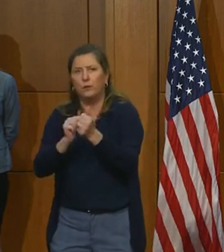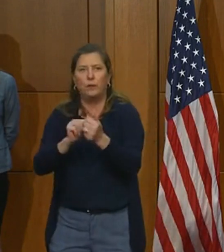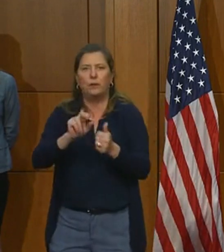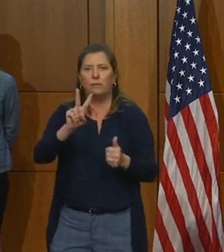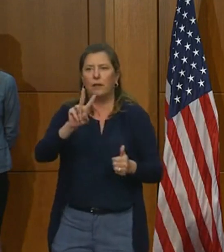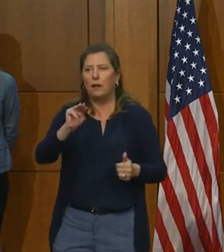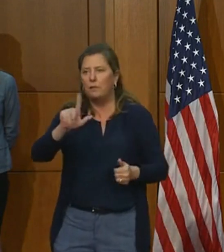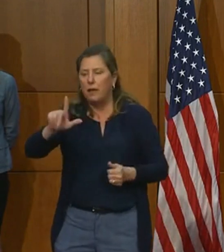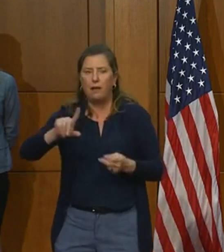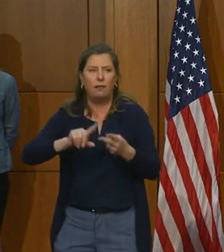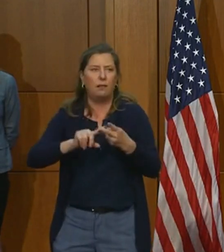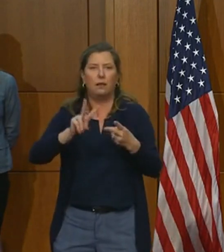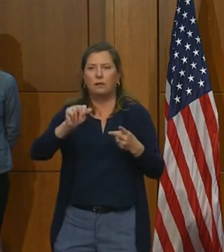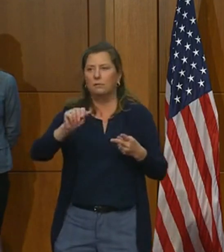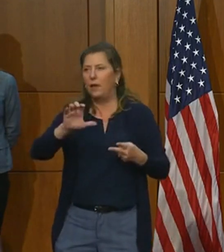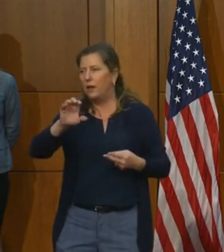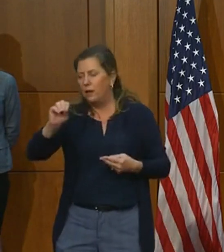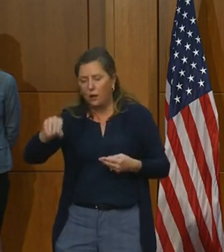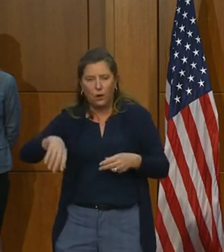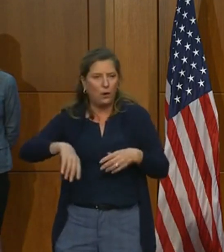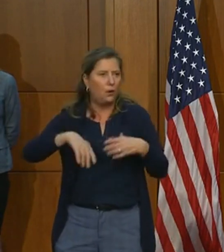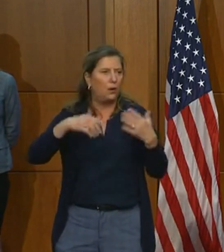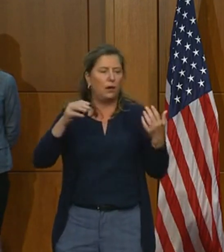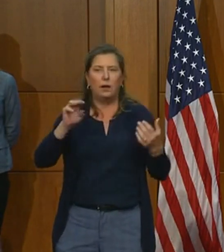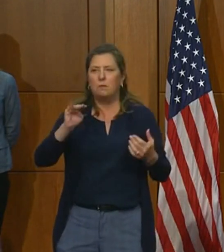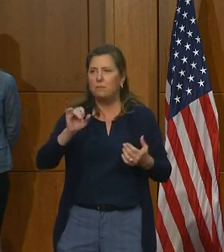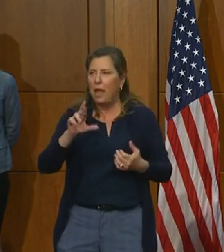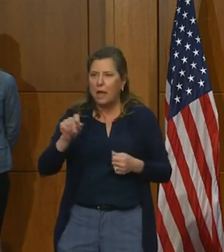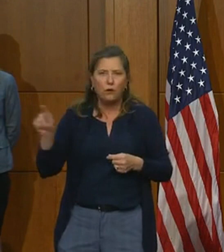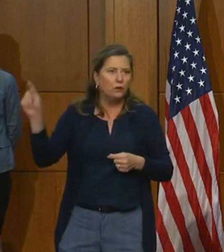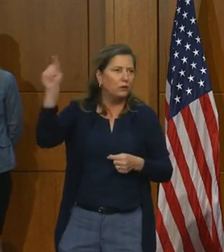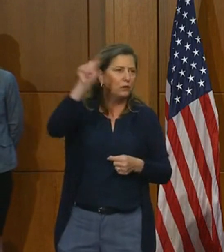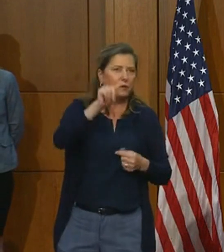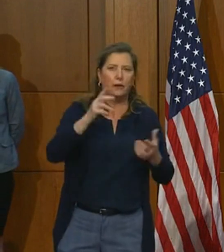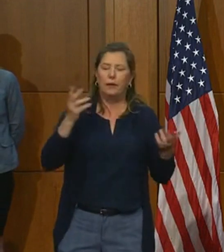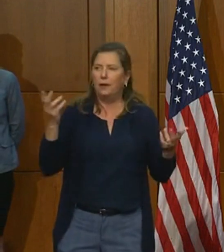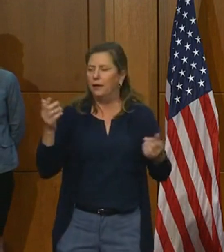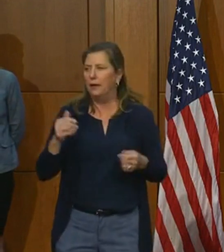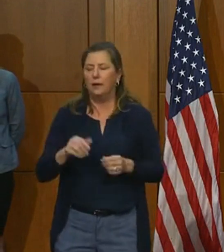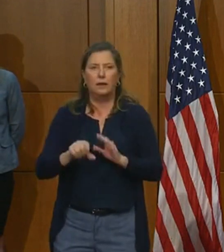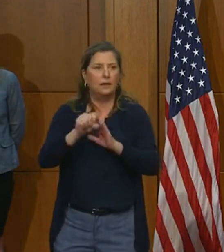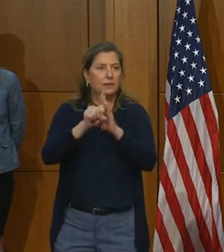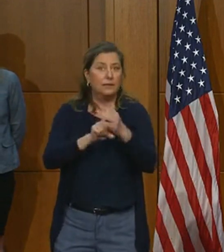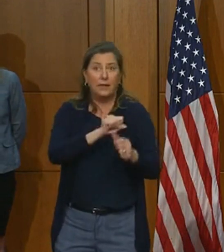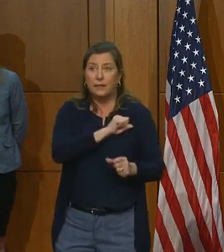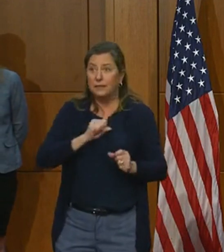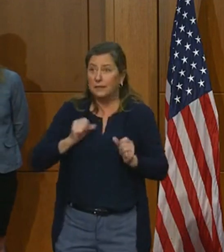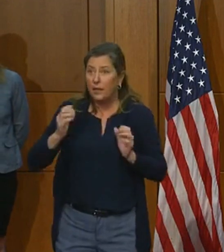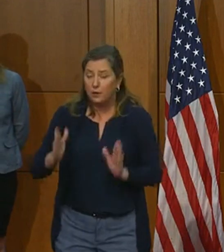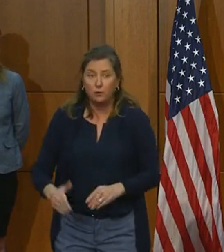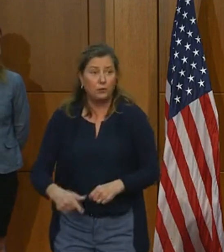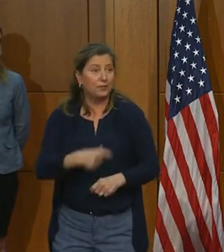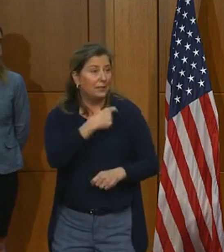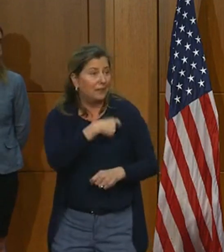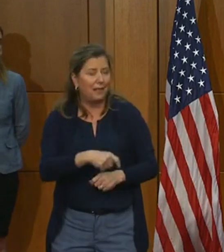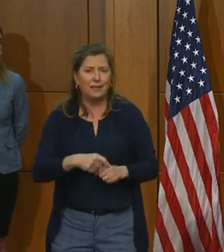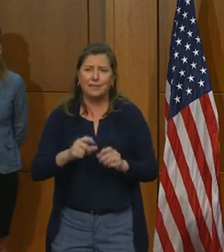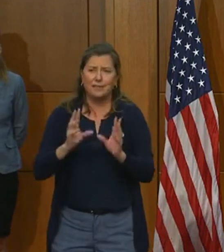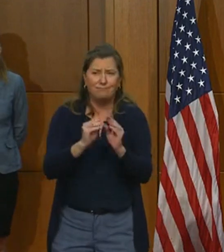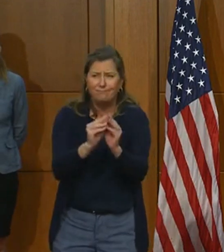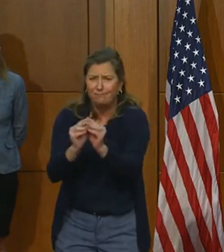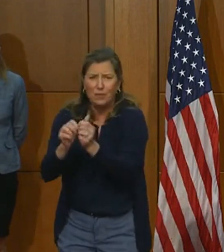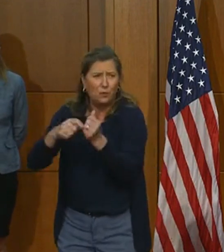VML and VACO and our mayors and our state senators and delegates, as well as